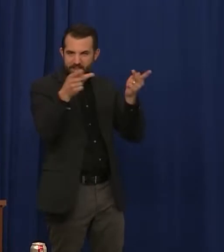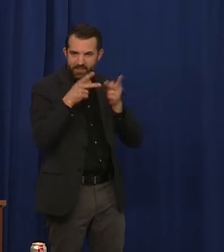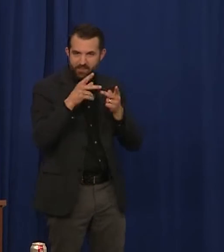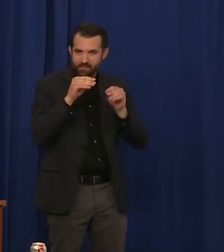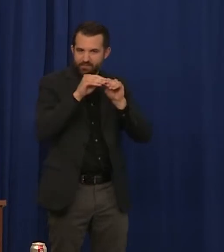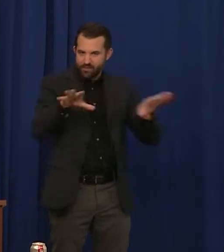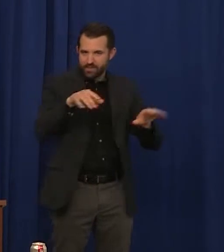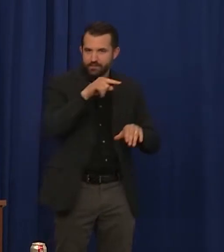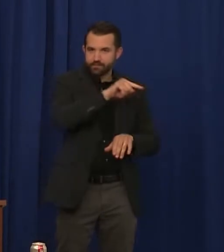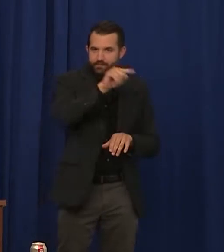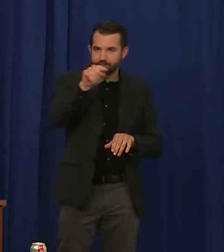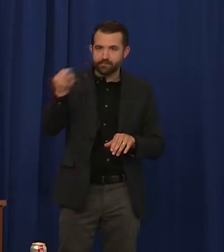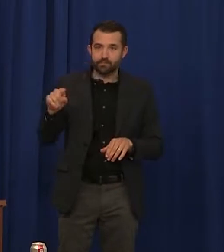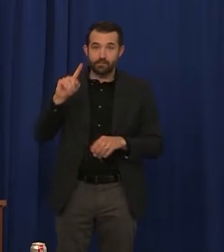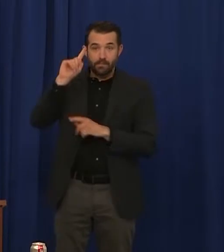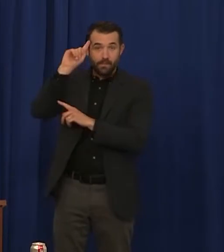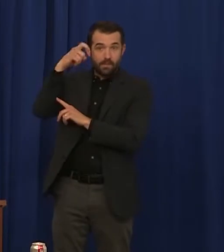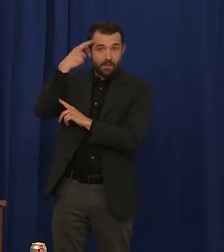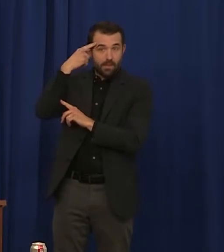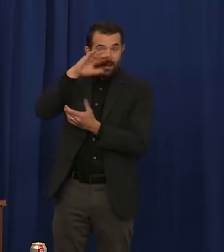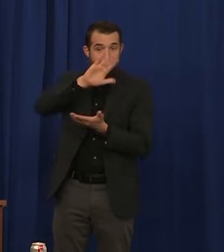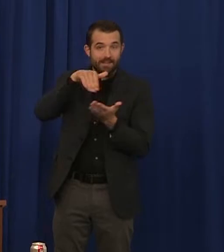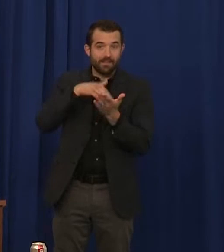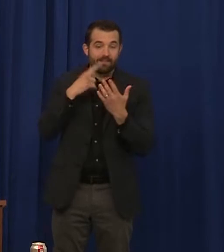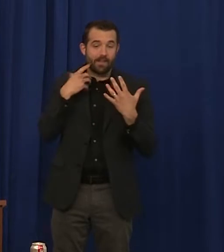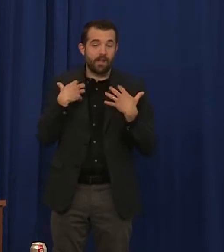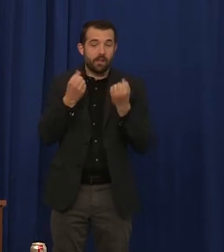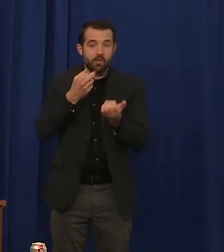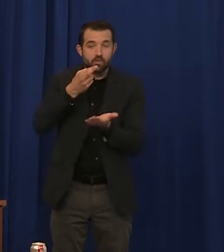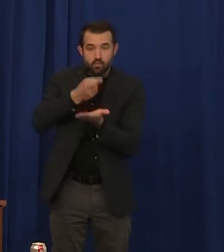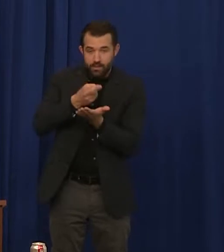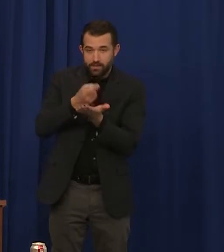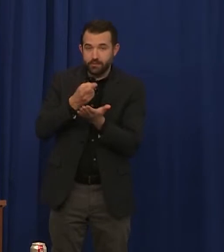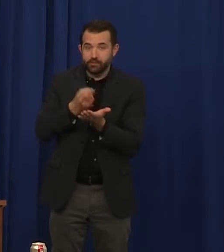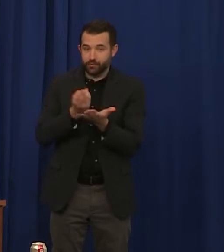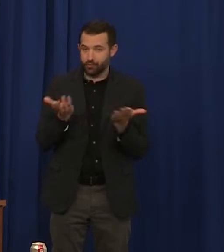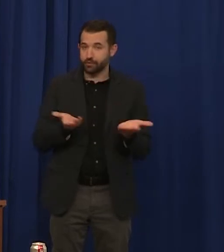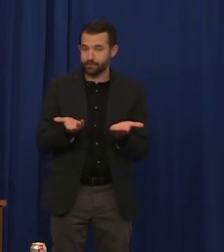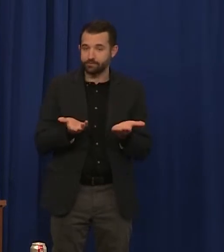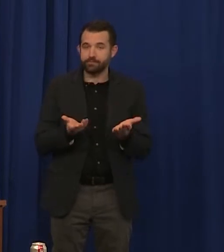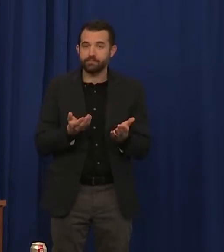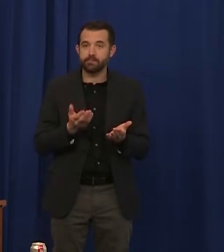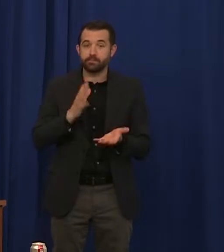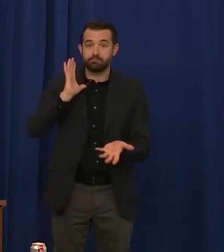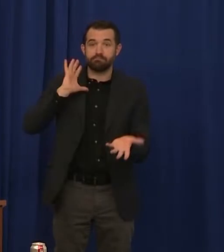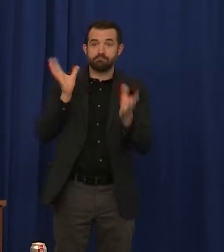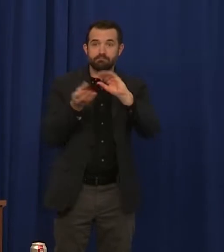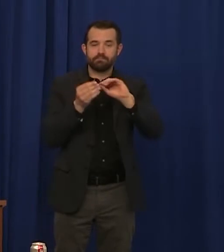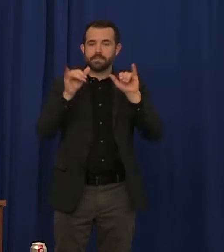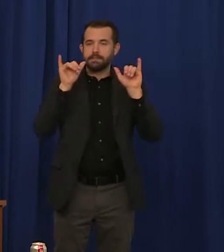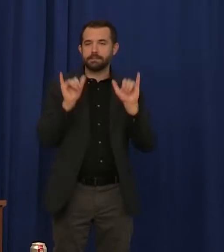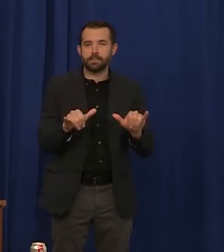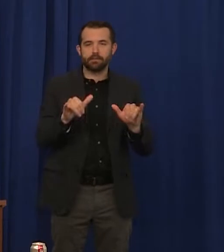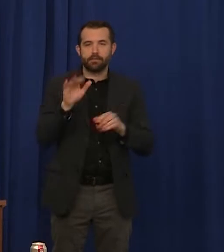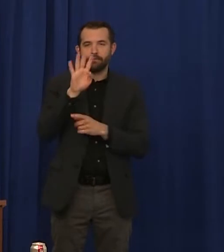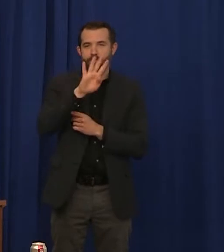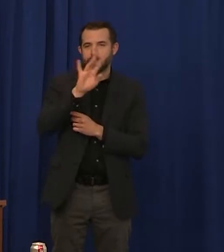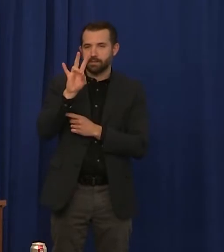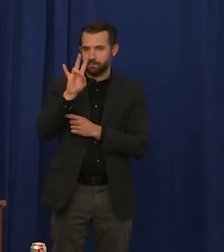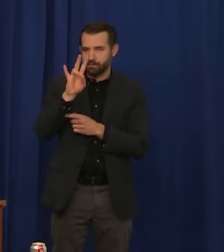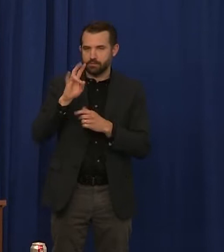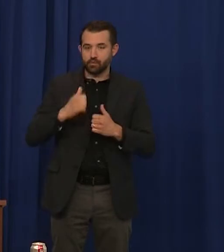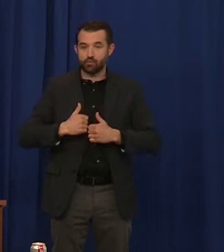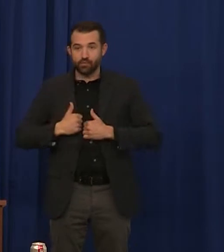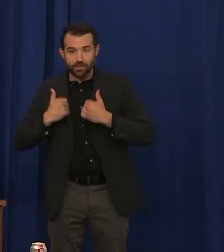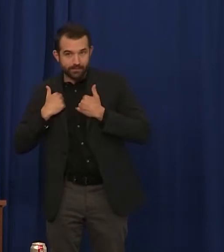At the Augusta Center for Health and Rehabilitation, the number of cases remains the same, 47 residents and